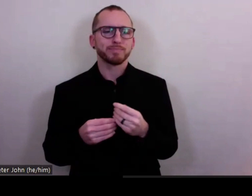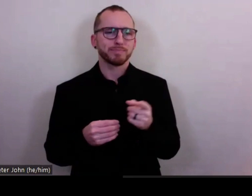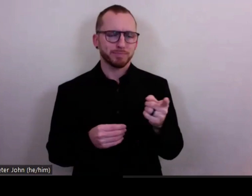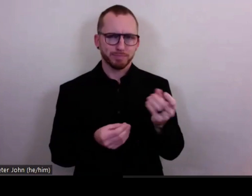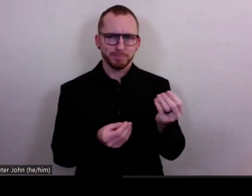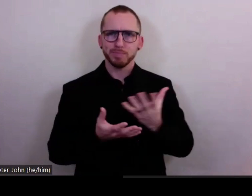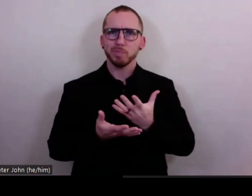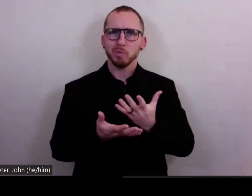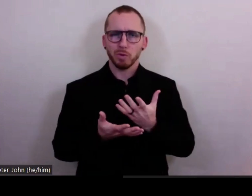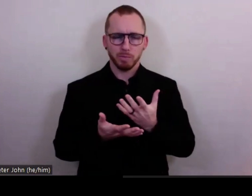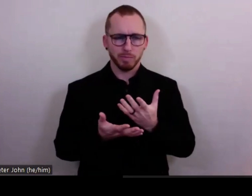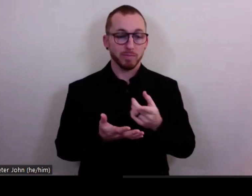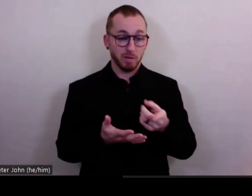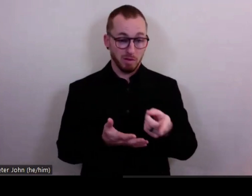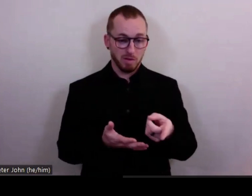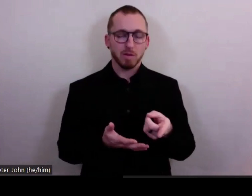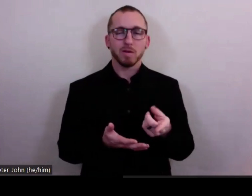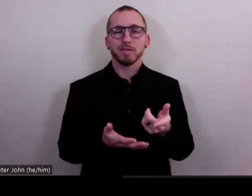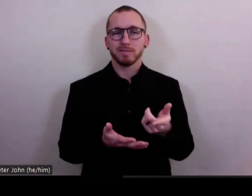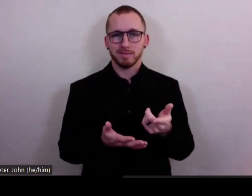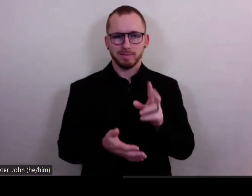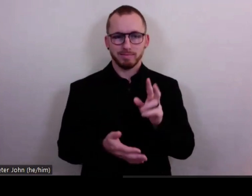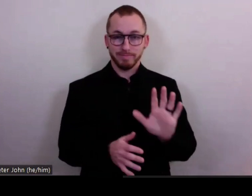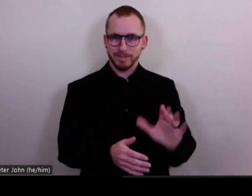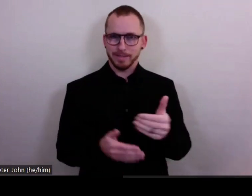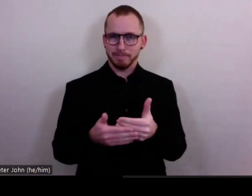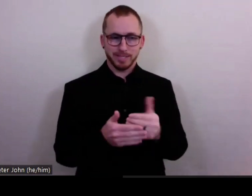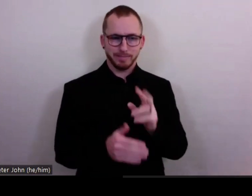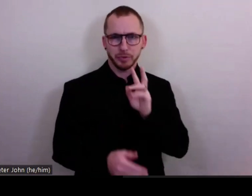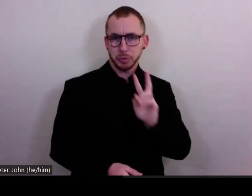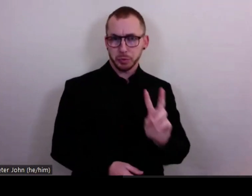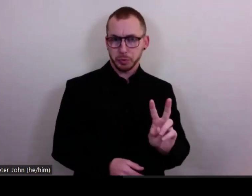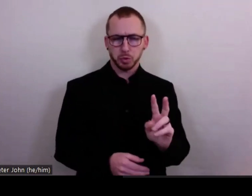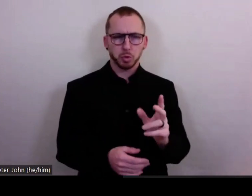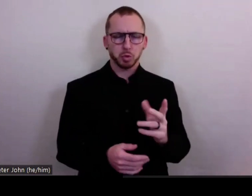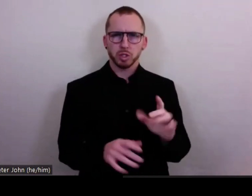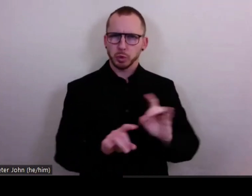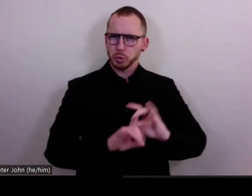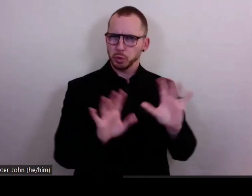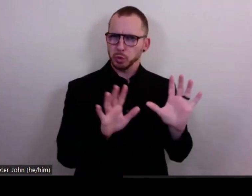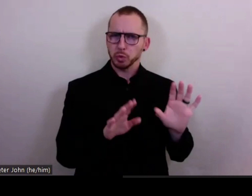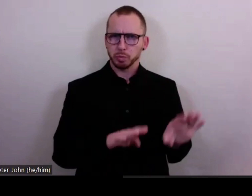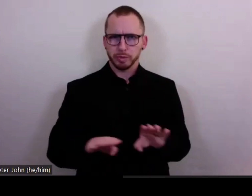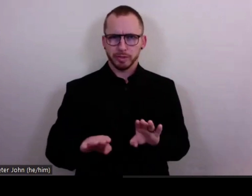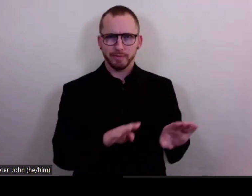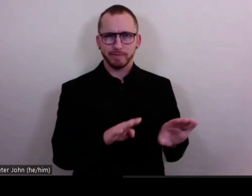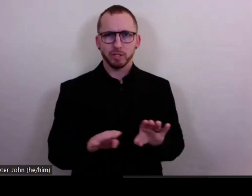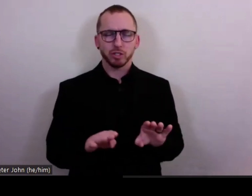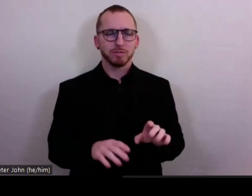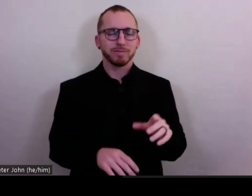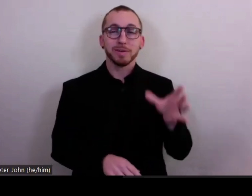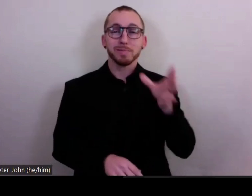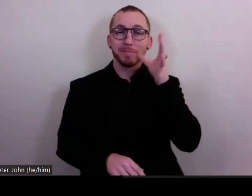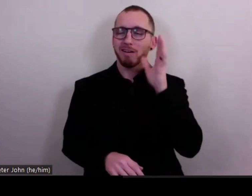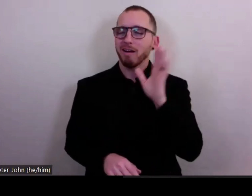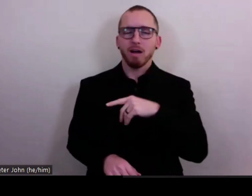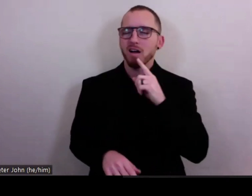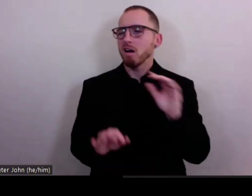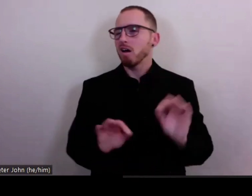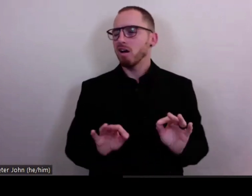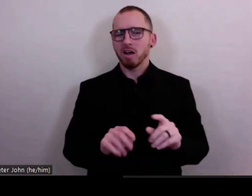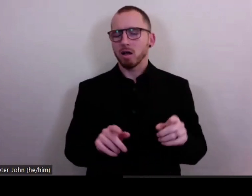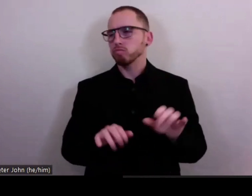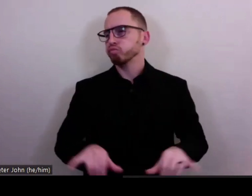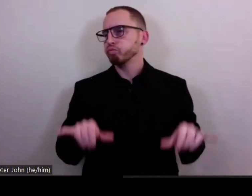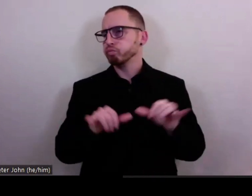typical 2-year-old terrible twos. Are you familiar with terrible twos? So terrible twos, this mom came into